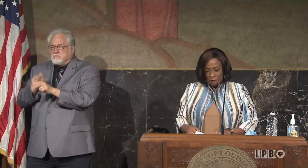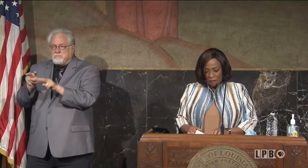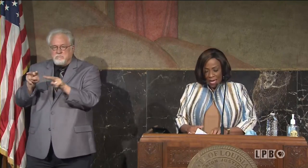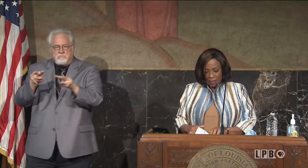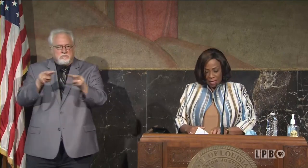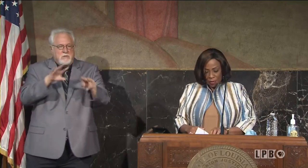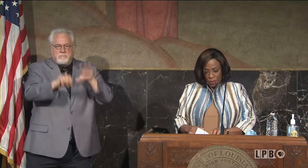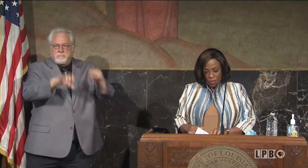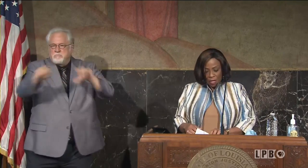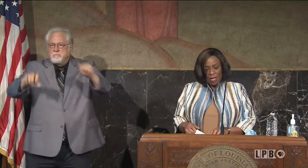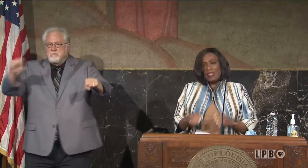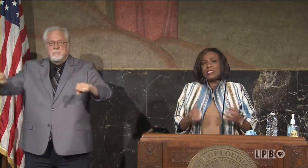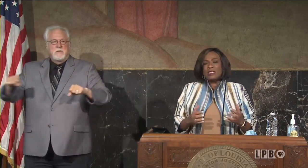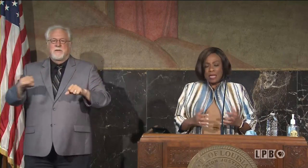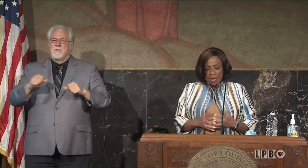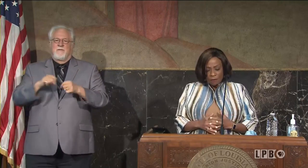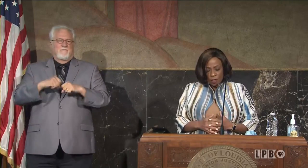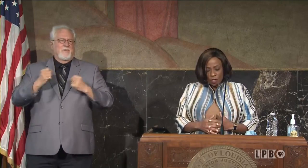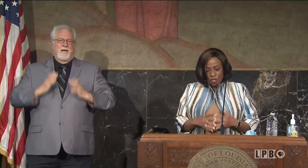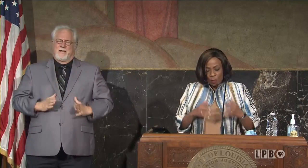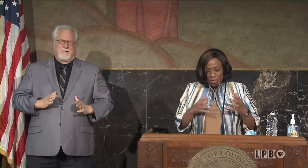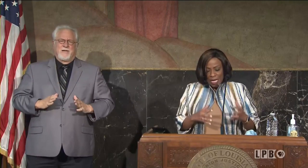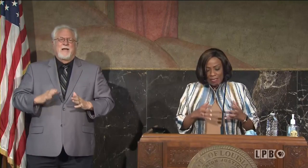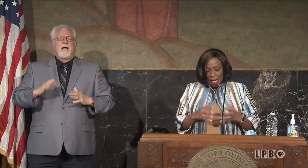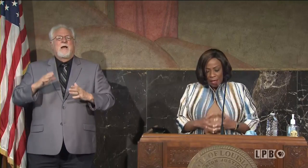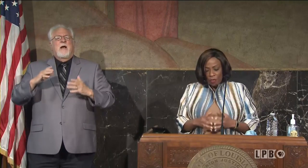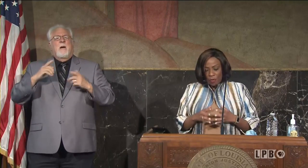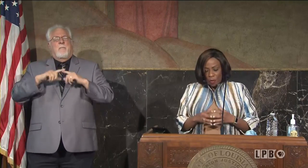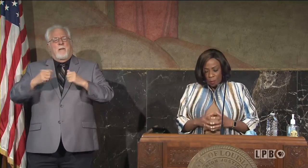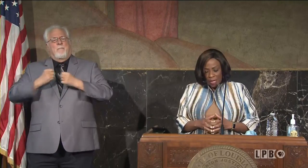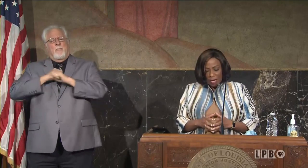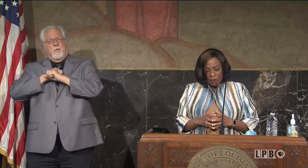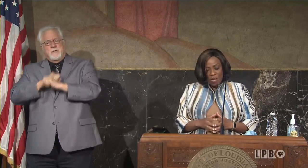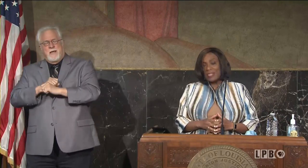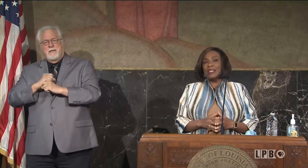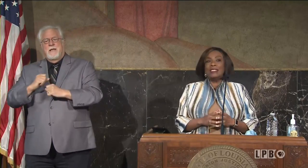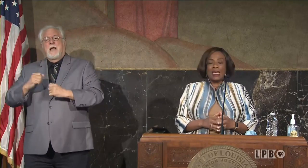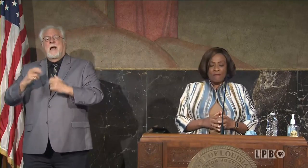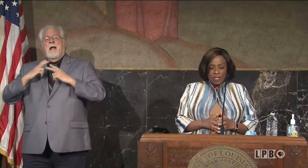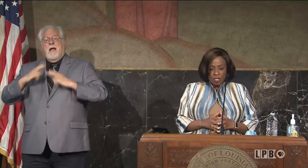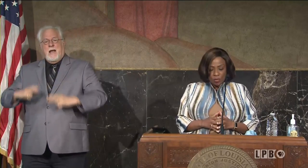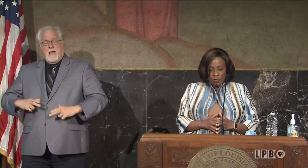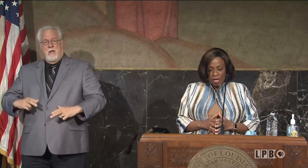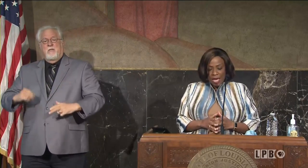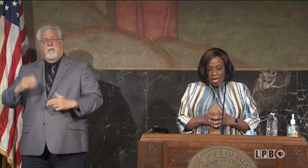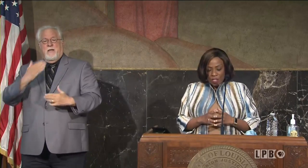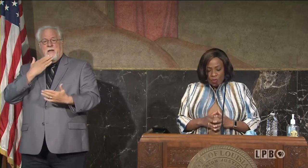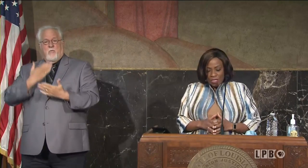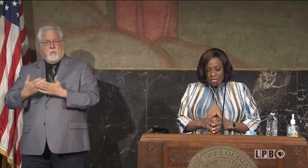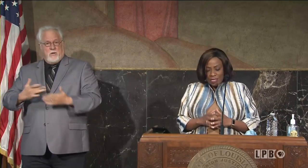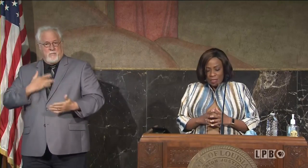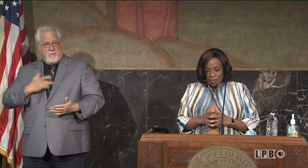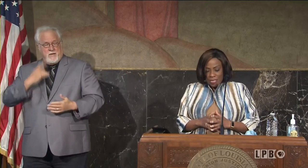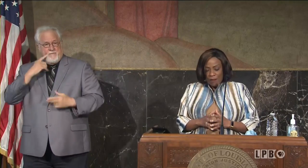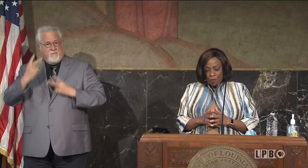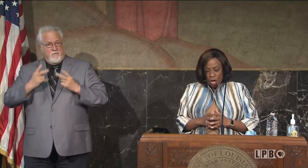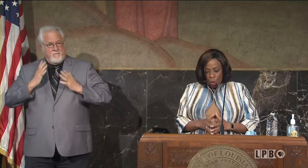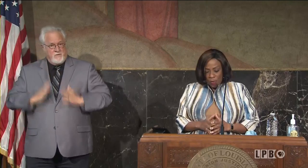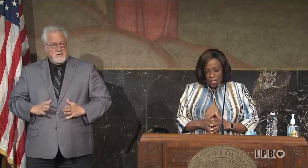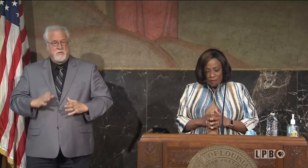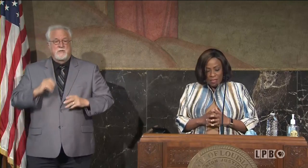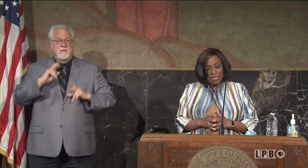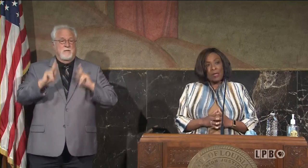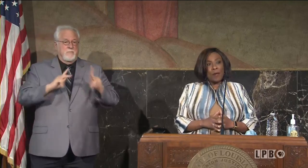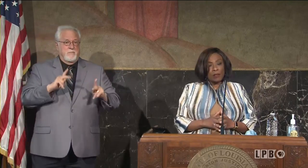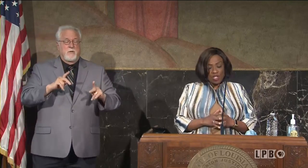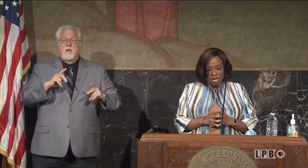find violators. This is an effort to protect the health and well-being of residents and visitors and to assist in the safe